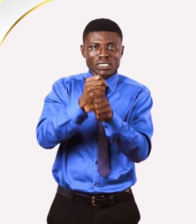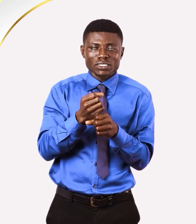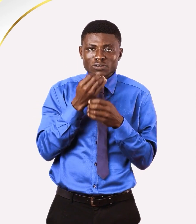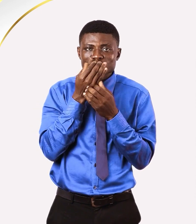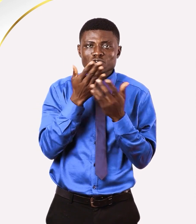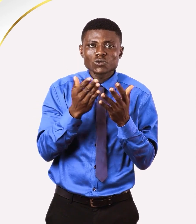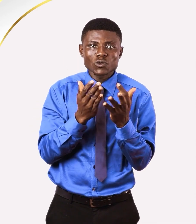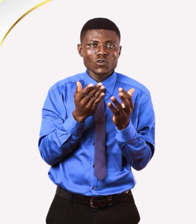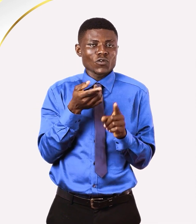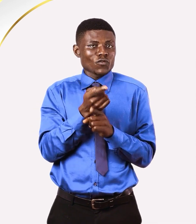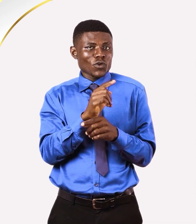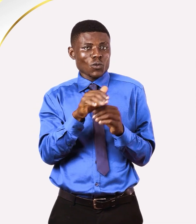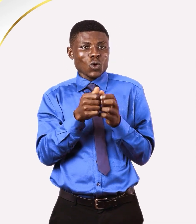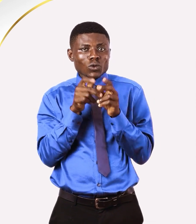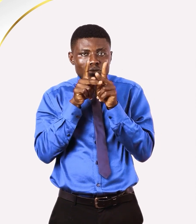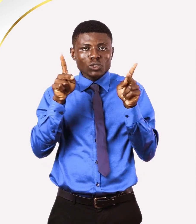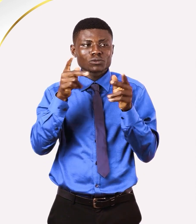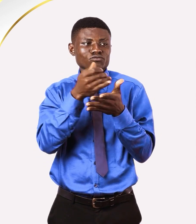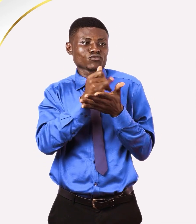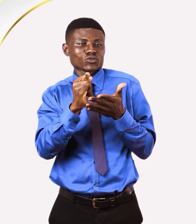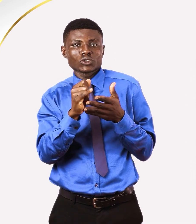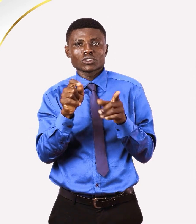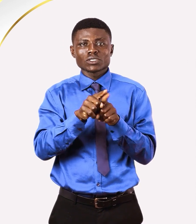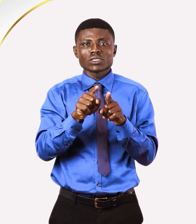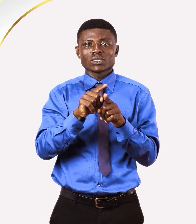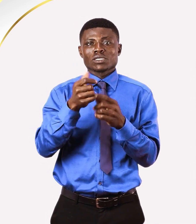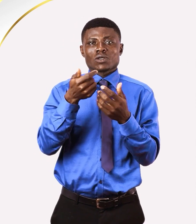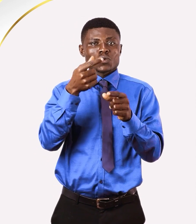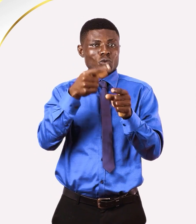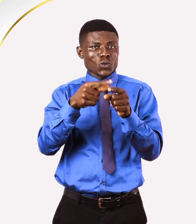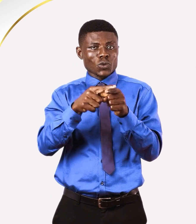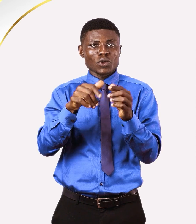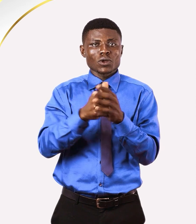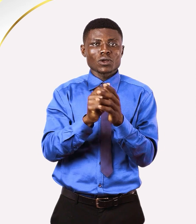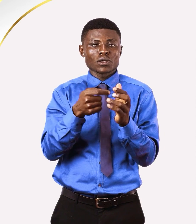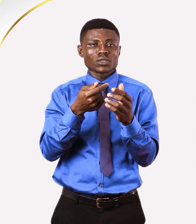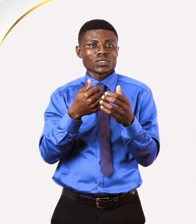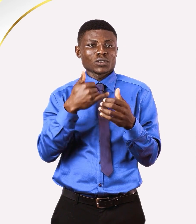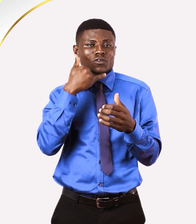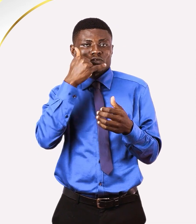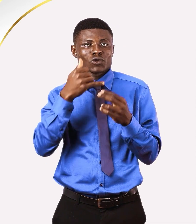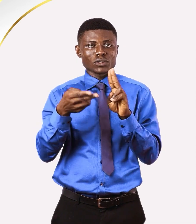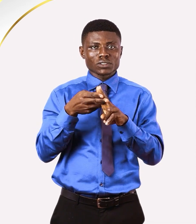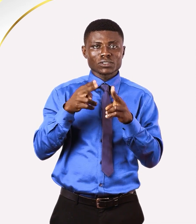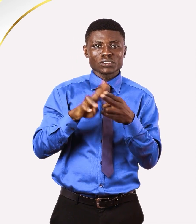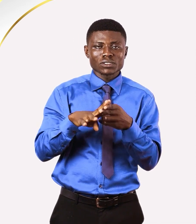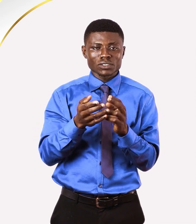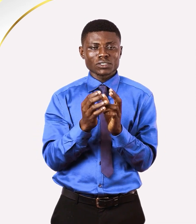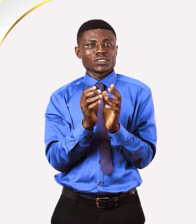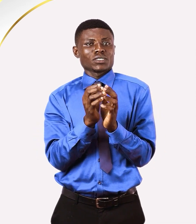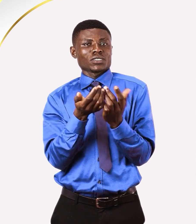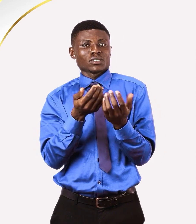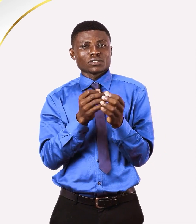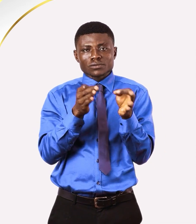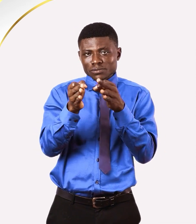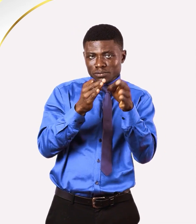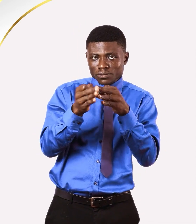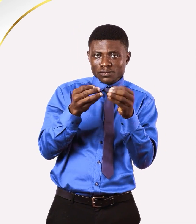to obtain information from public institutions. Term. Contact